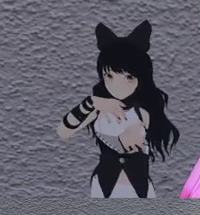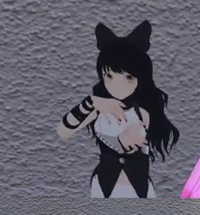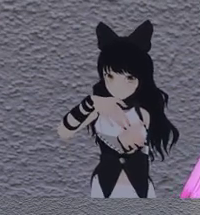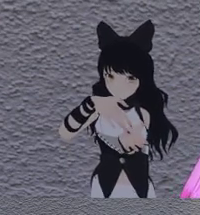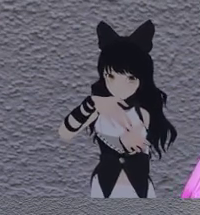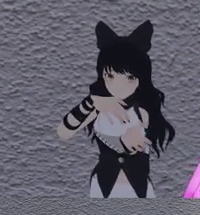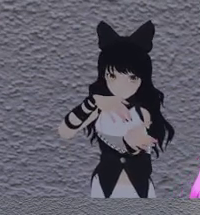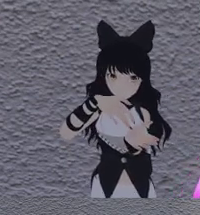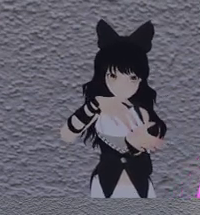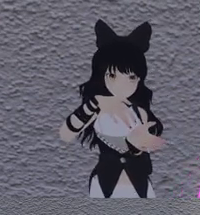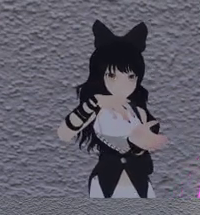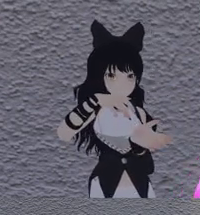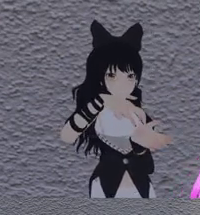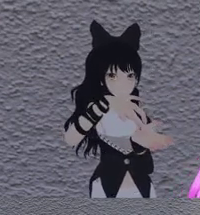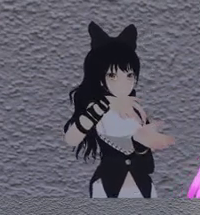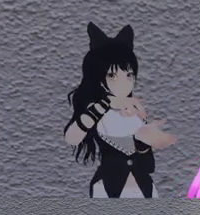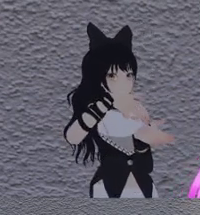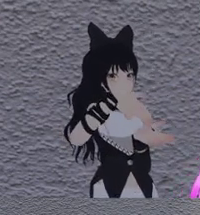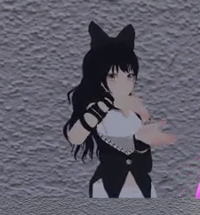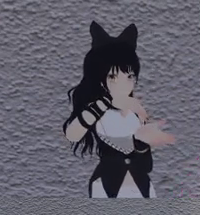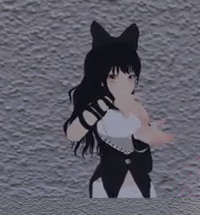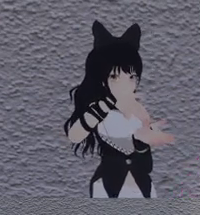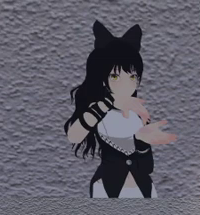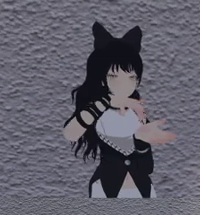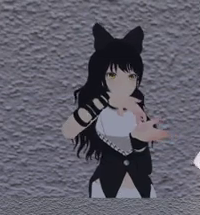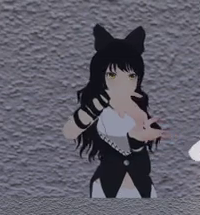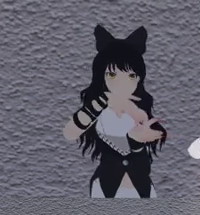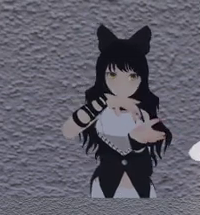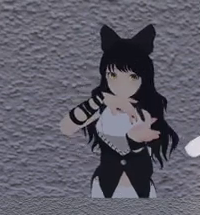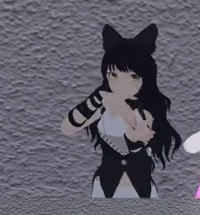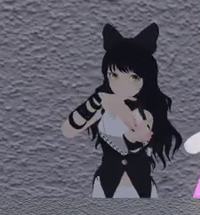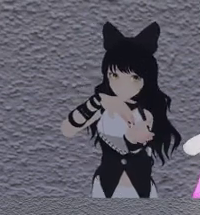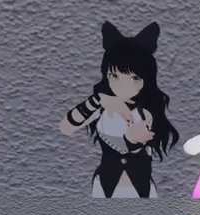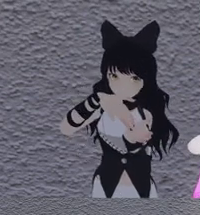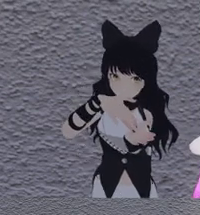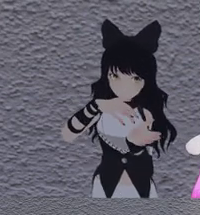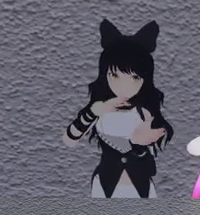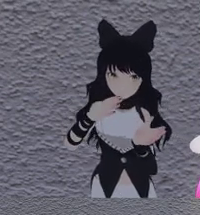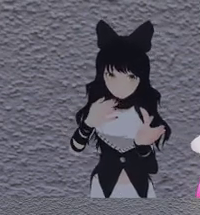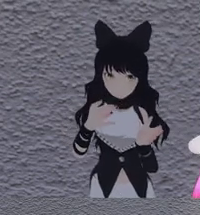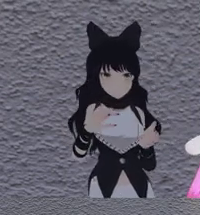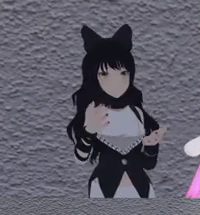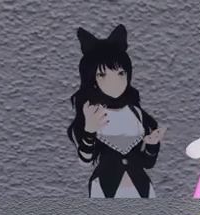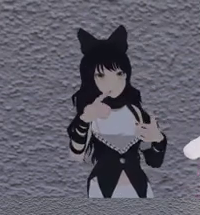but because that might be describing something else. Oh, sorry, sign for weak.